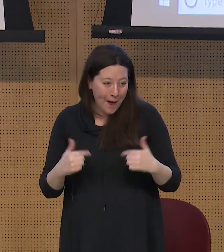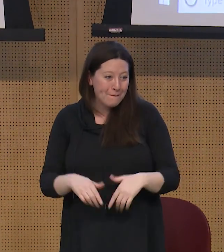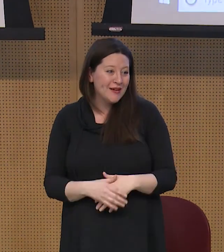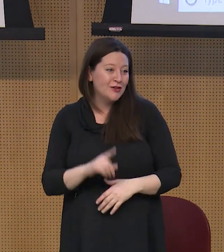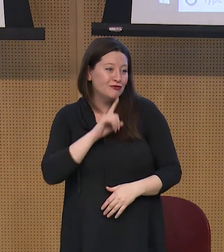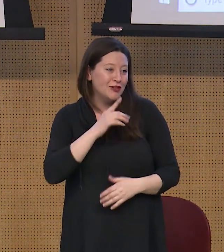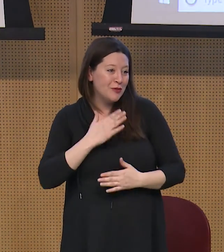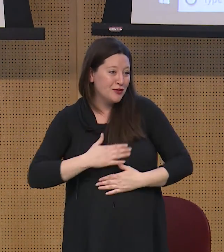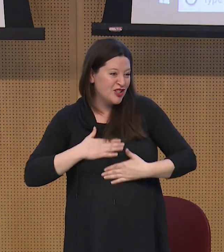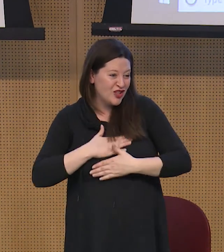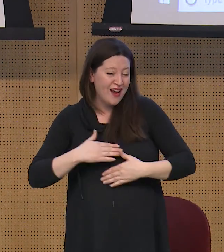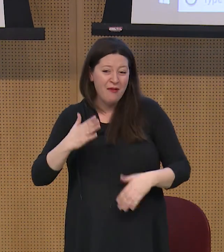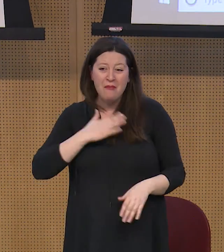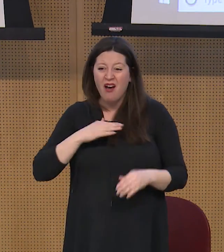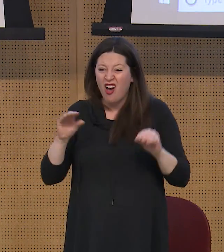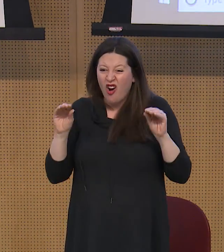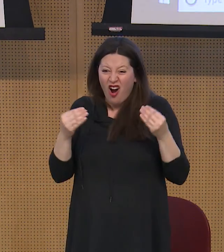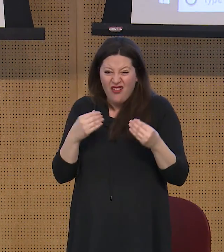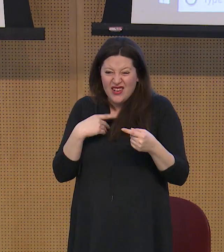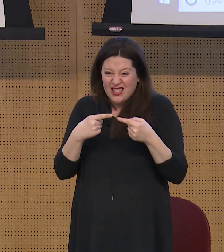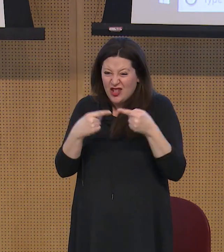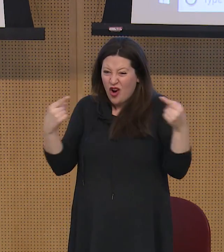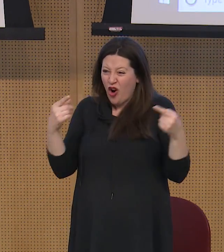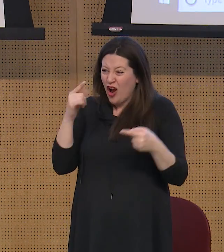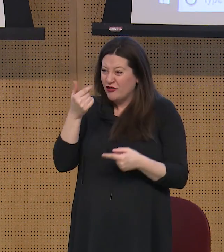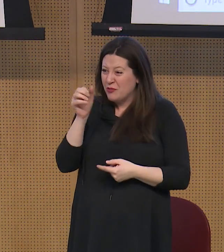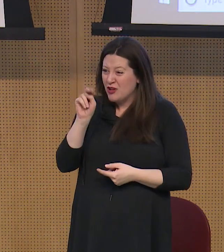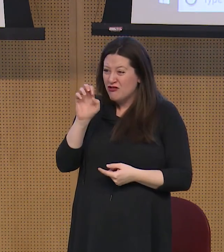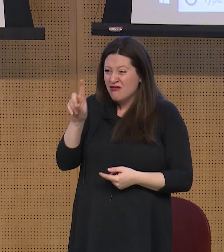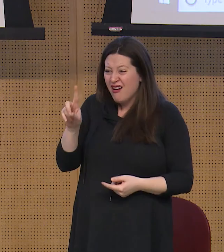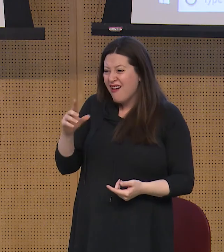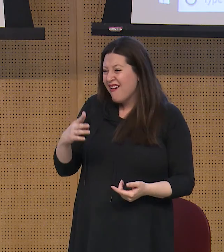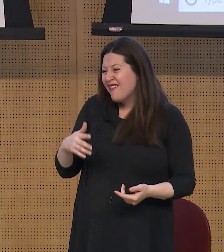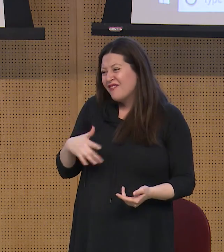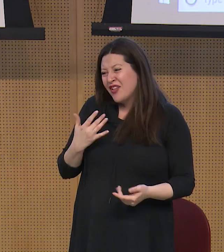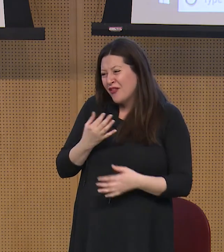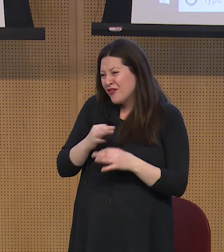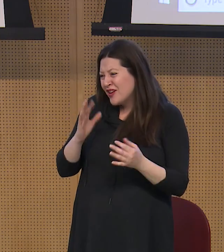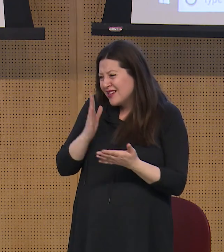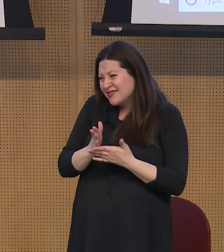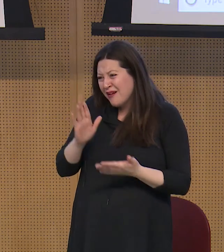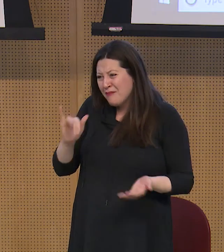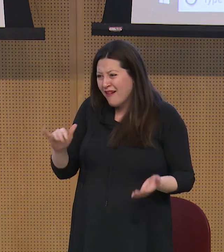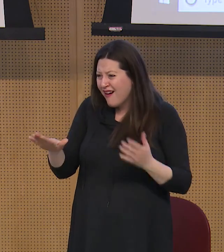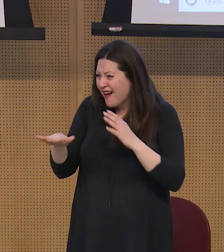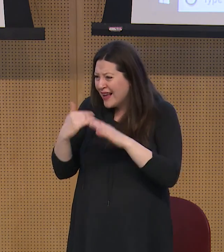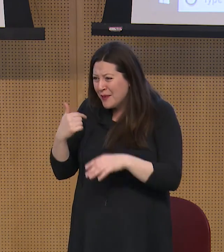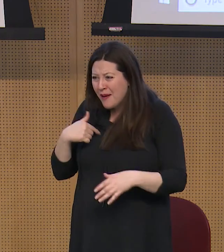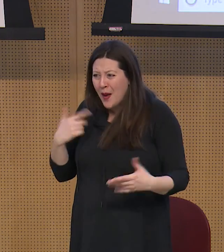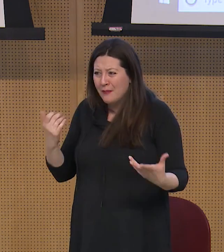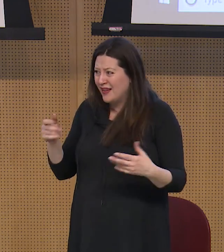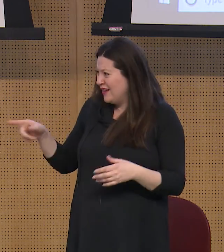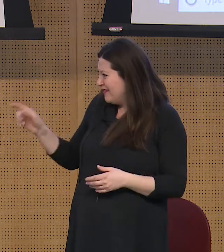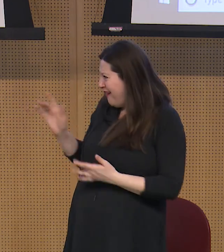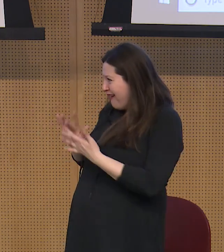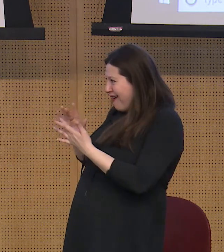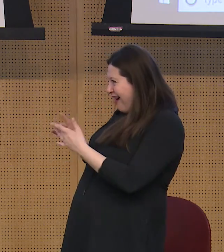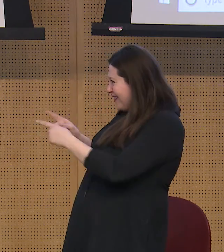Thank you all for coming. I really appreciate this. My office, again, it's right across from the grind. Stop by, email me,